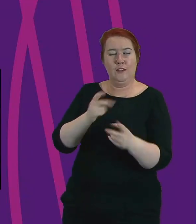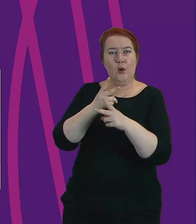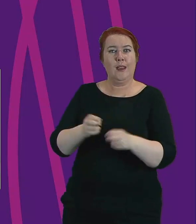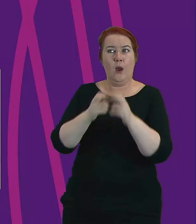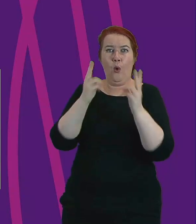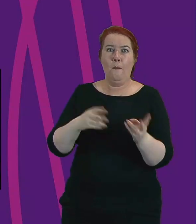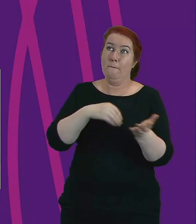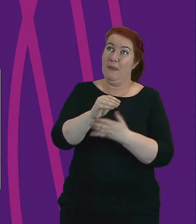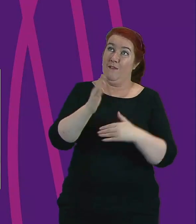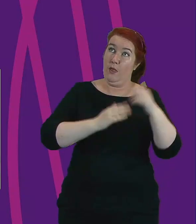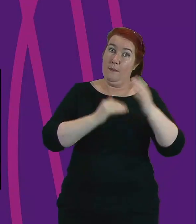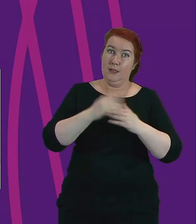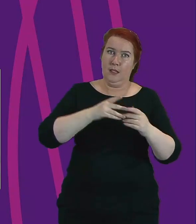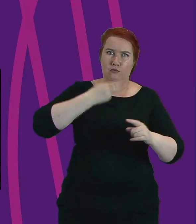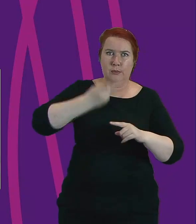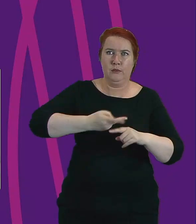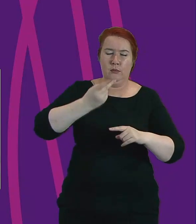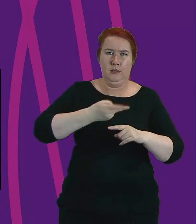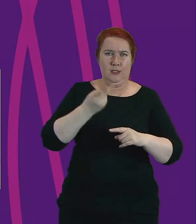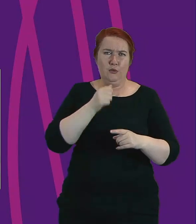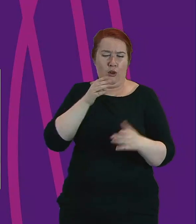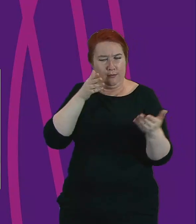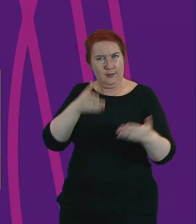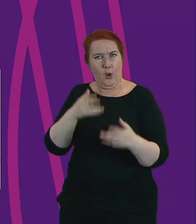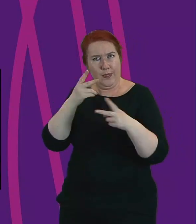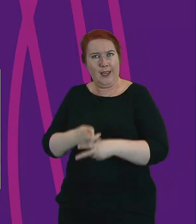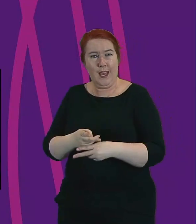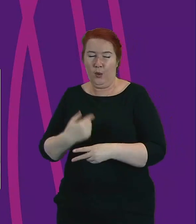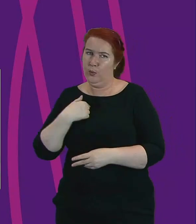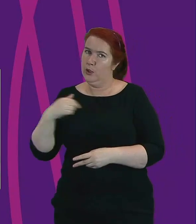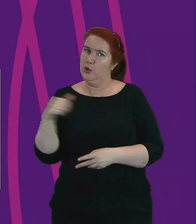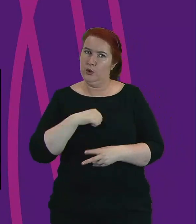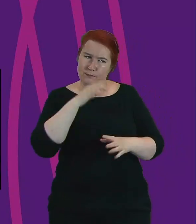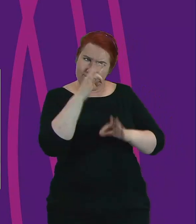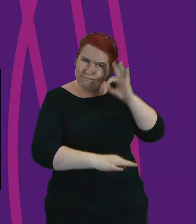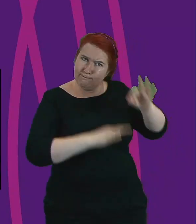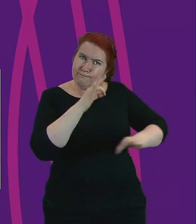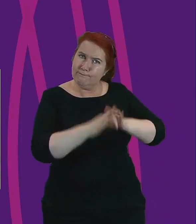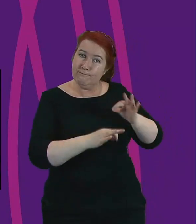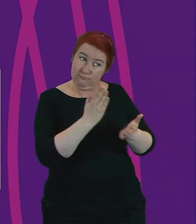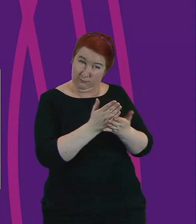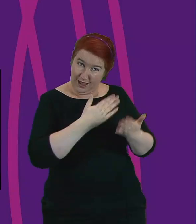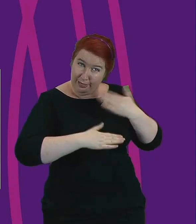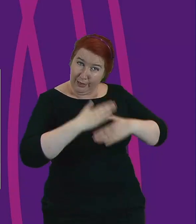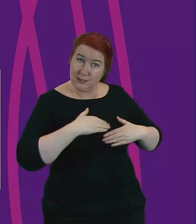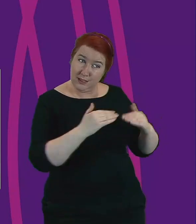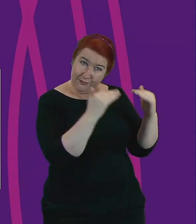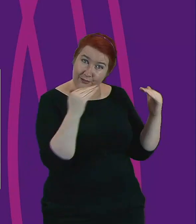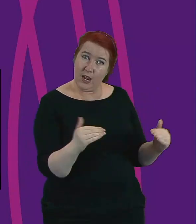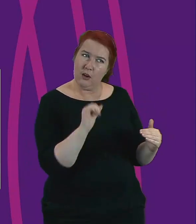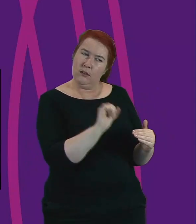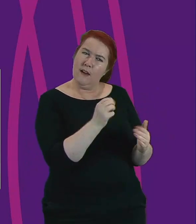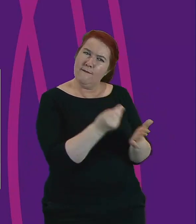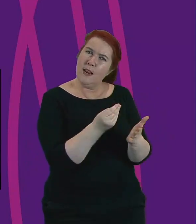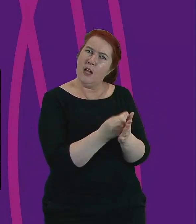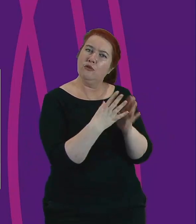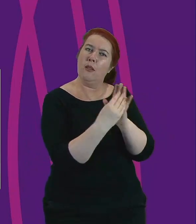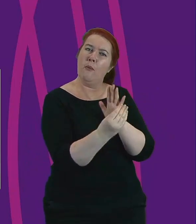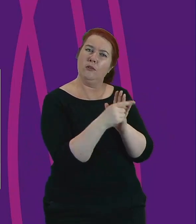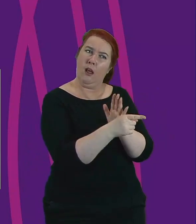building time and time again. And we need to interrogate the ethics and the fairness of the financial models that